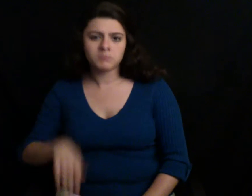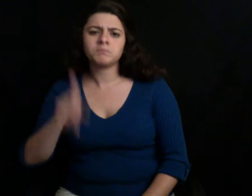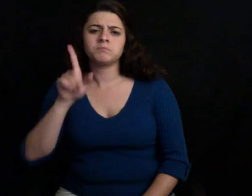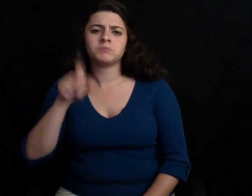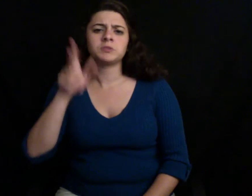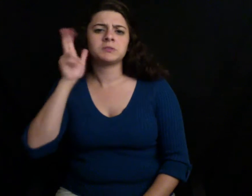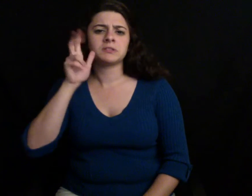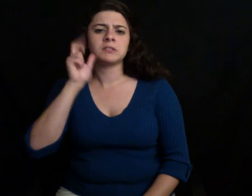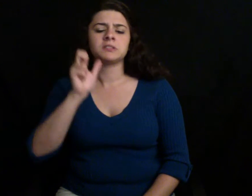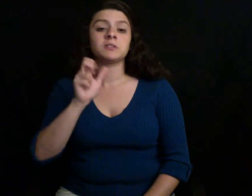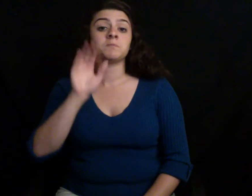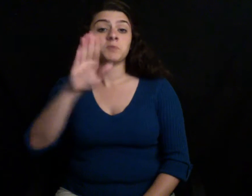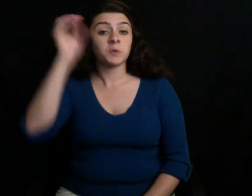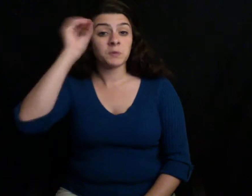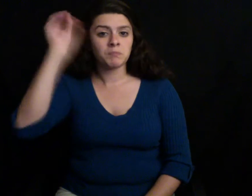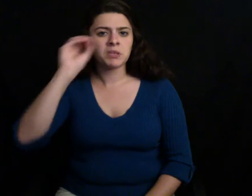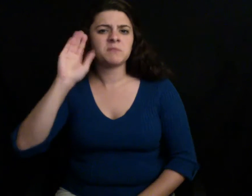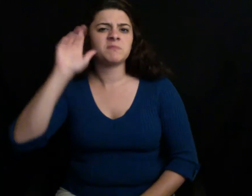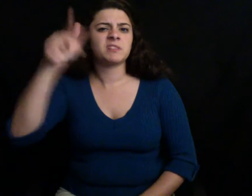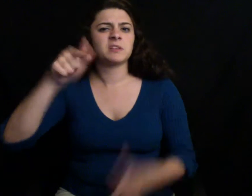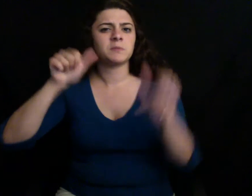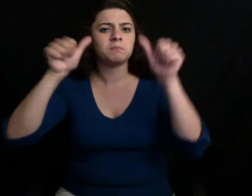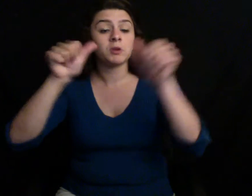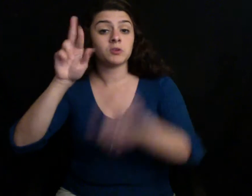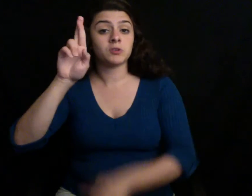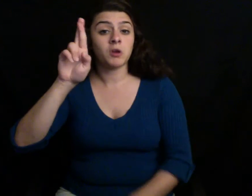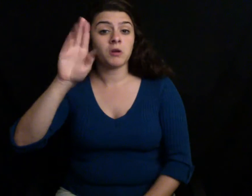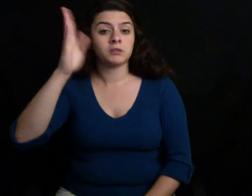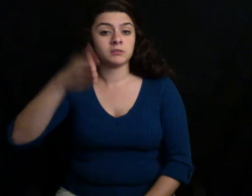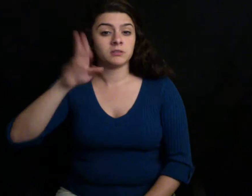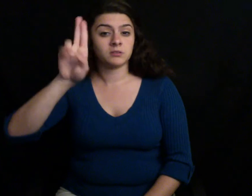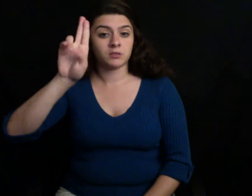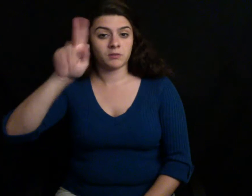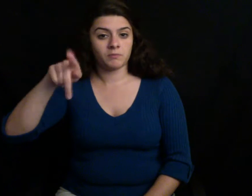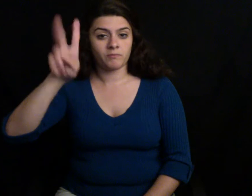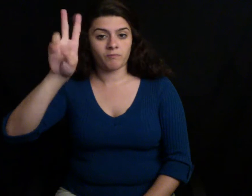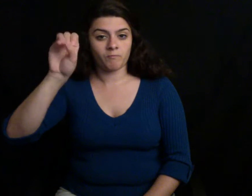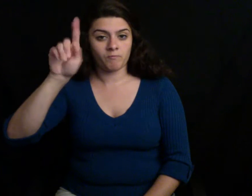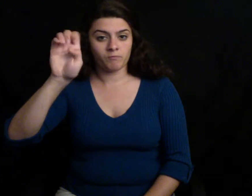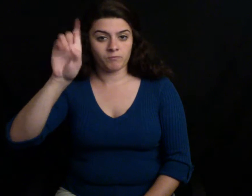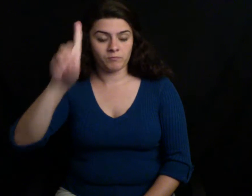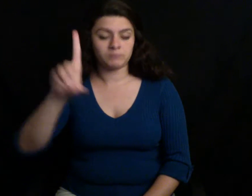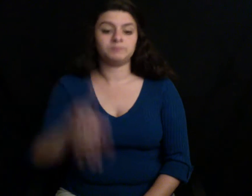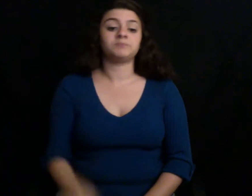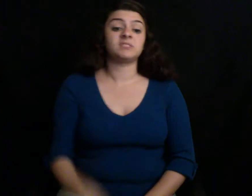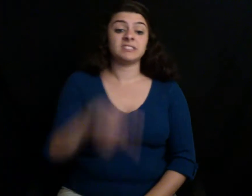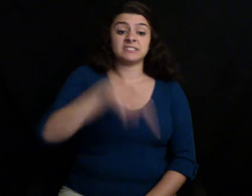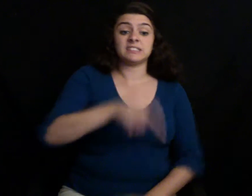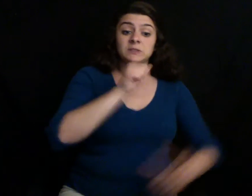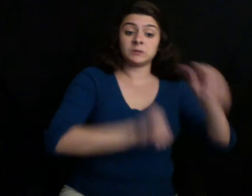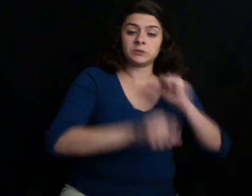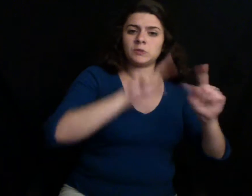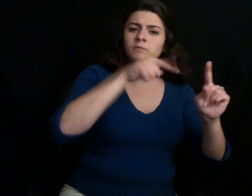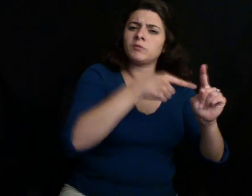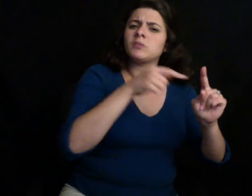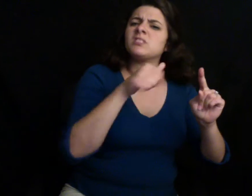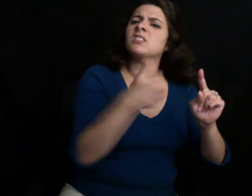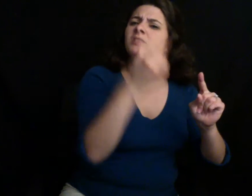on r/upvoted. Now, on this week's episode, we'll be hearing from a multifaceted entertainer, a guy who created a career for himself